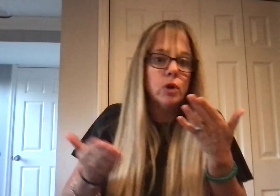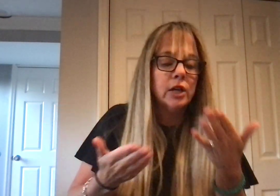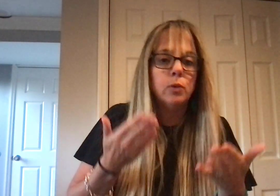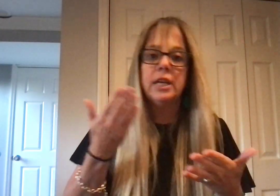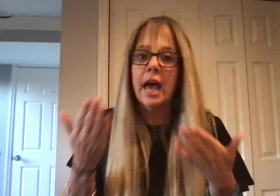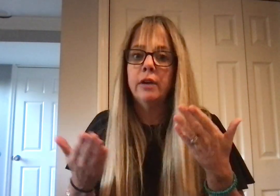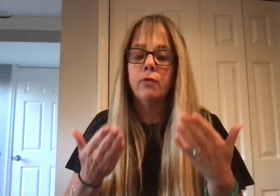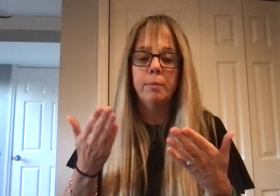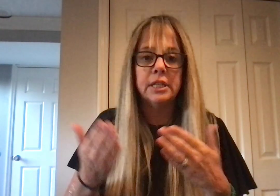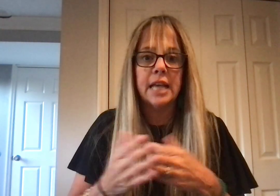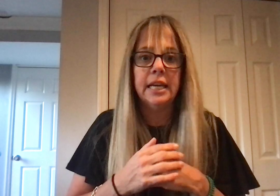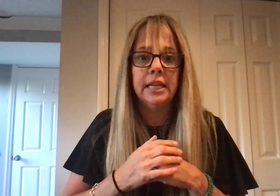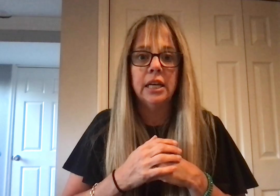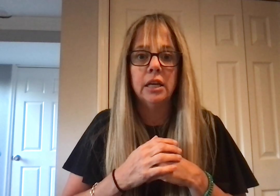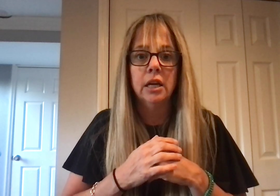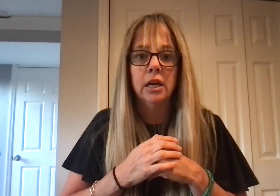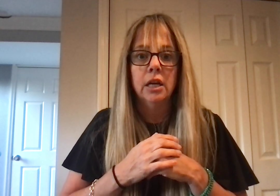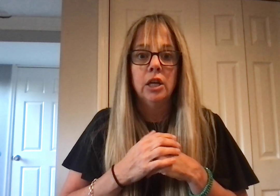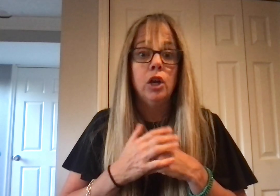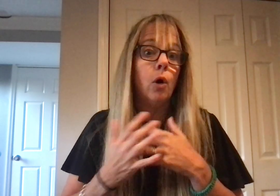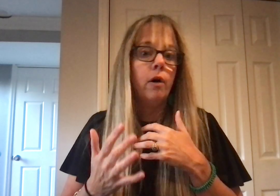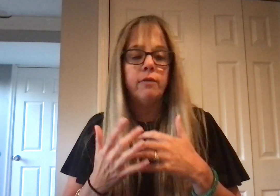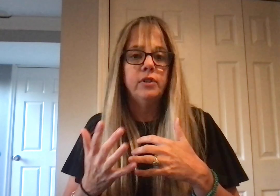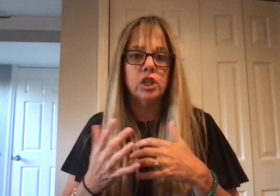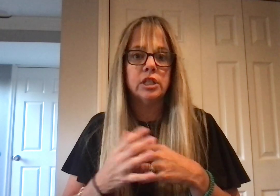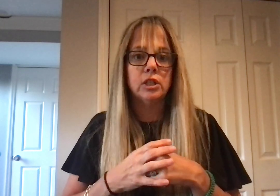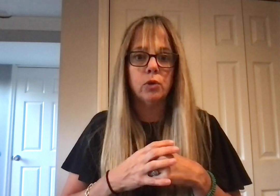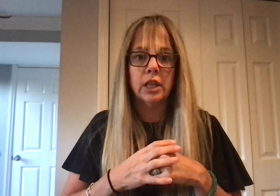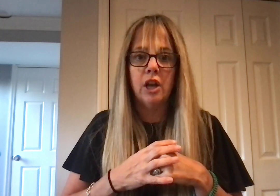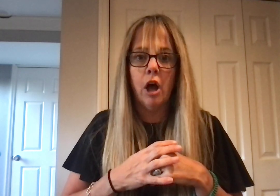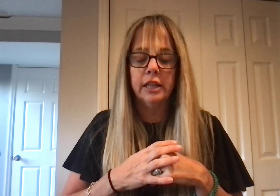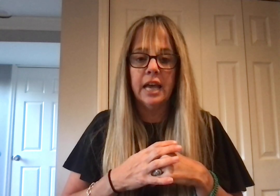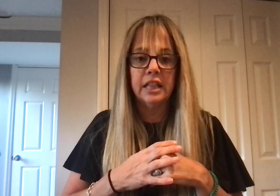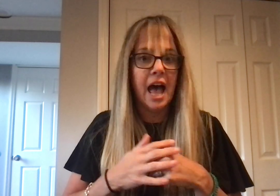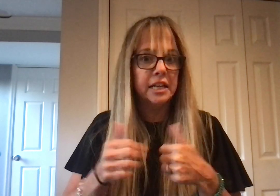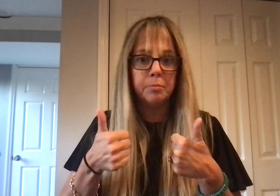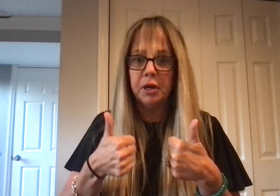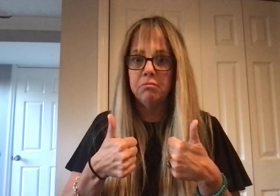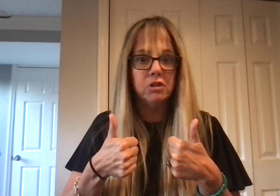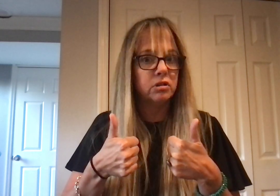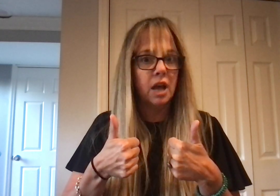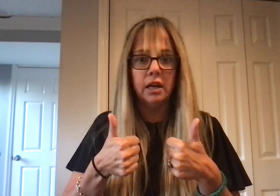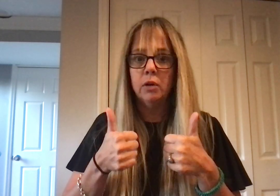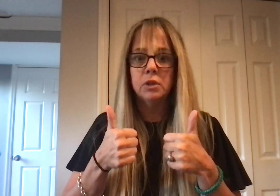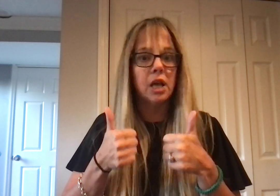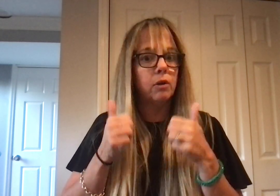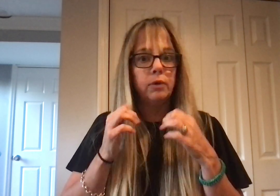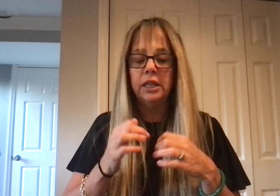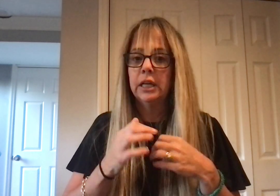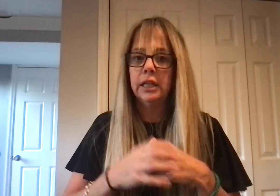guys would get from the signing, you know, of just the strictly online class, but your signing was like really